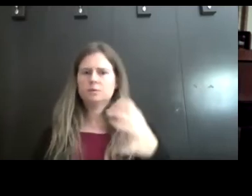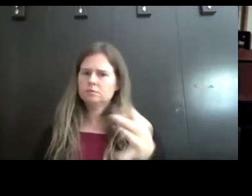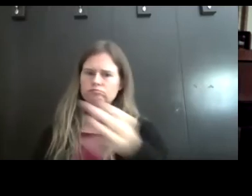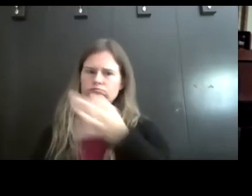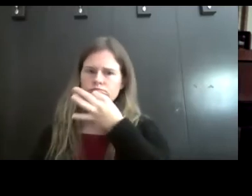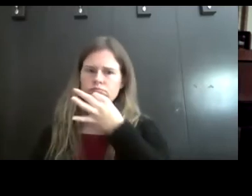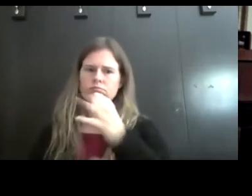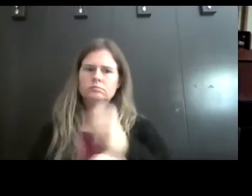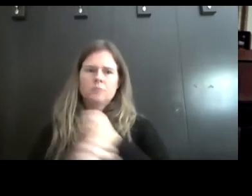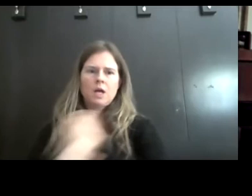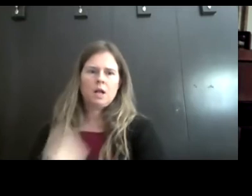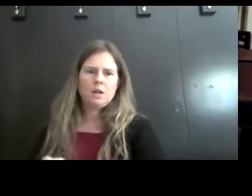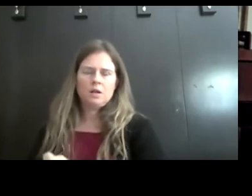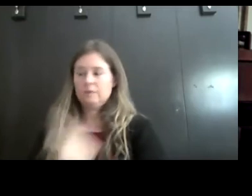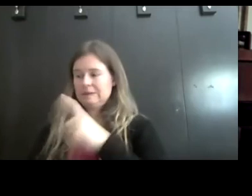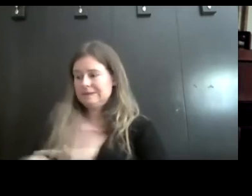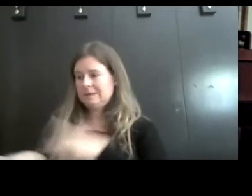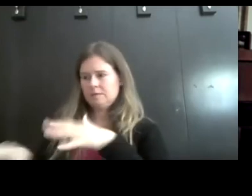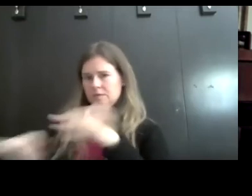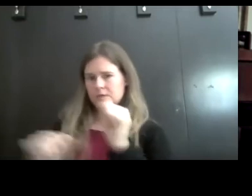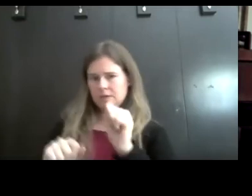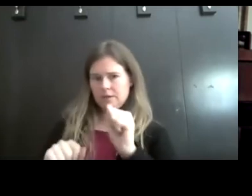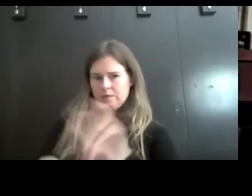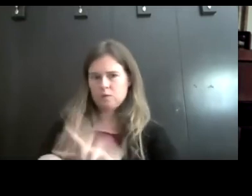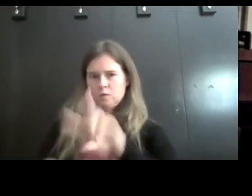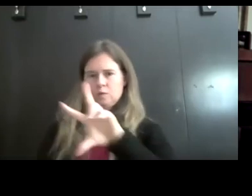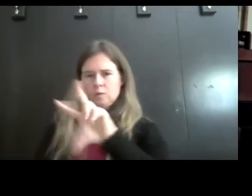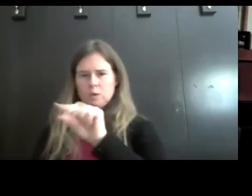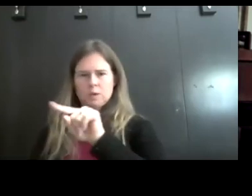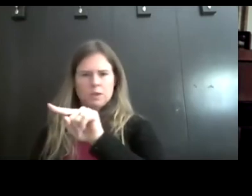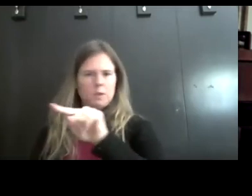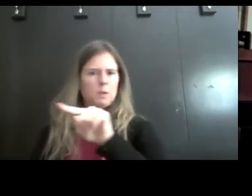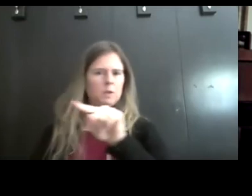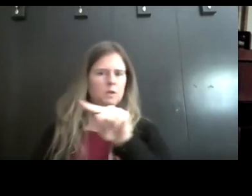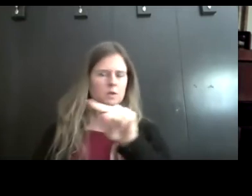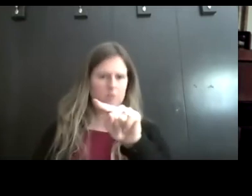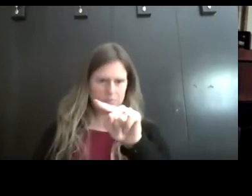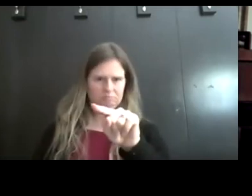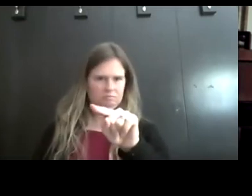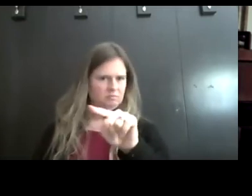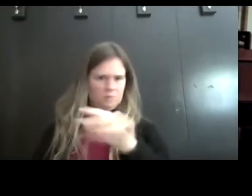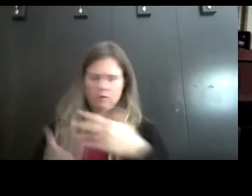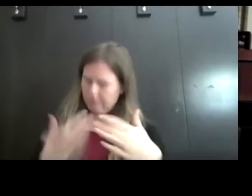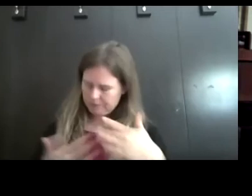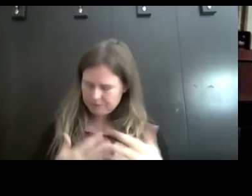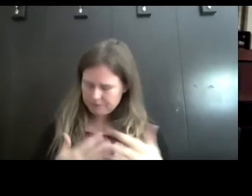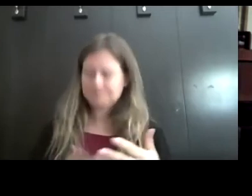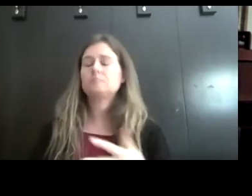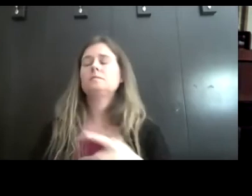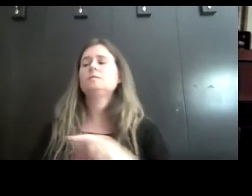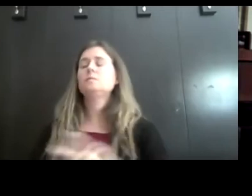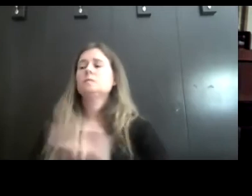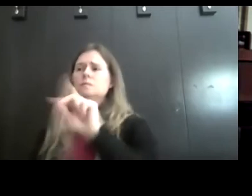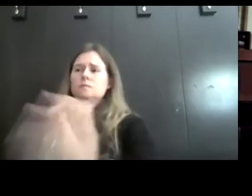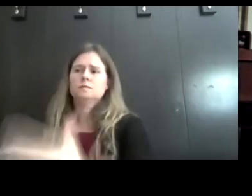from whatever time you leave. One morning we left at 2:30 in the morning, and I was in that first crew. And we paddle from